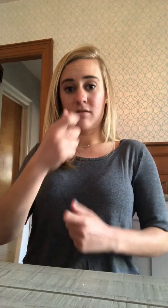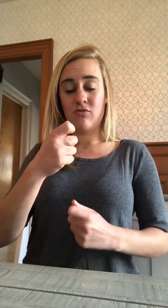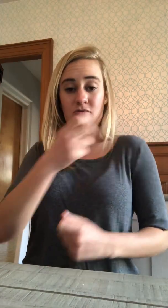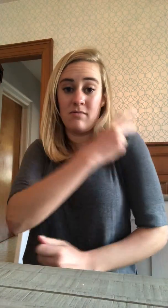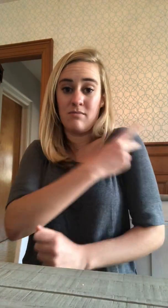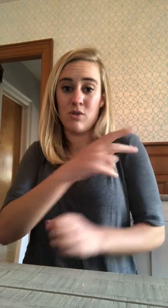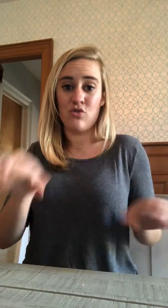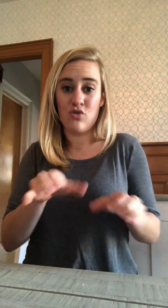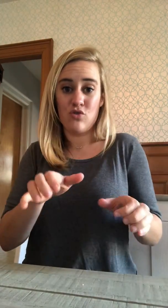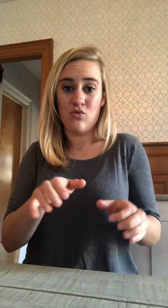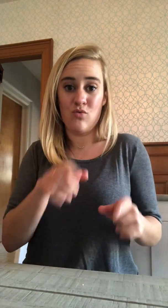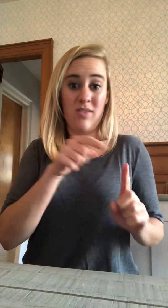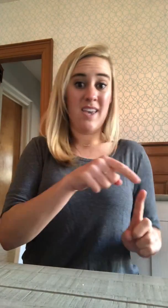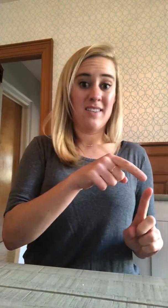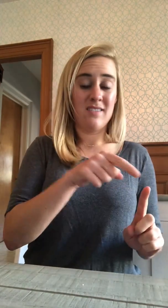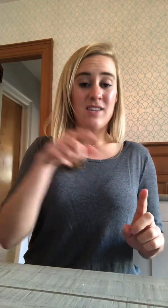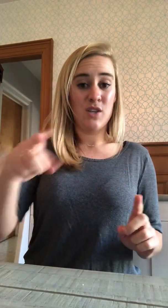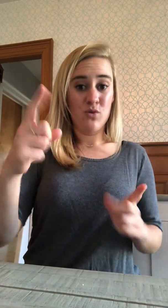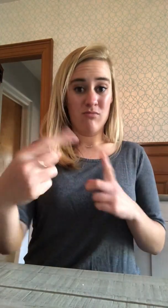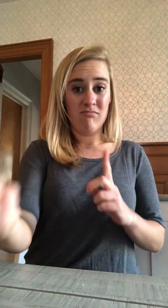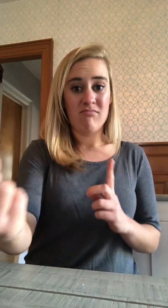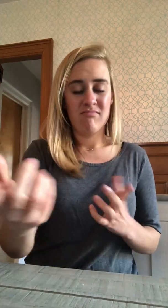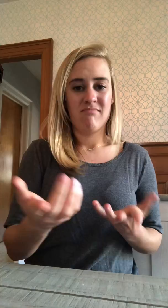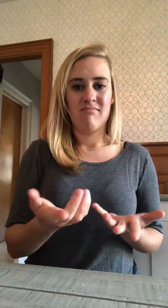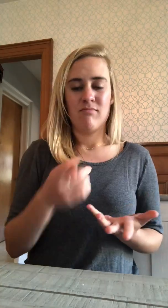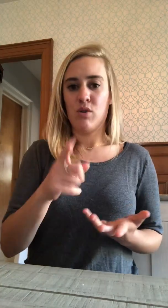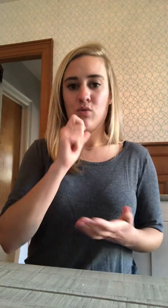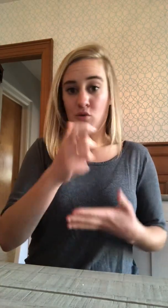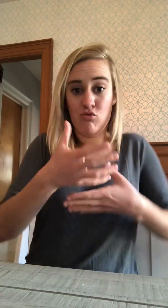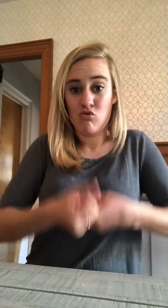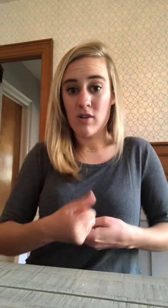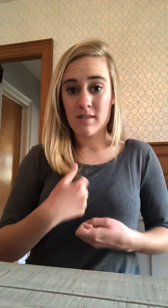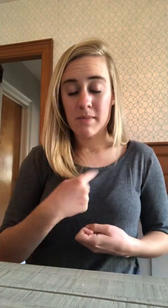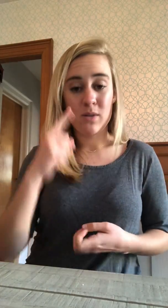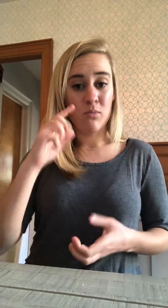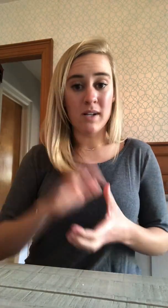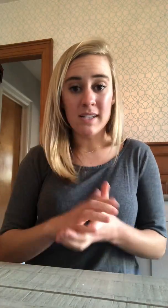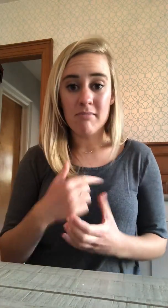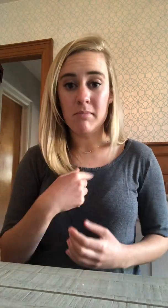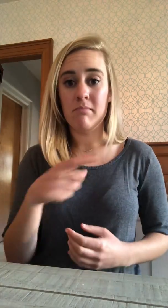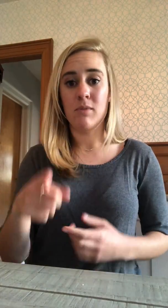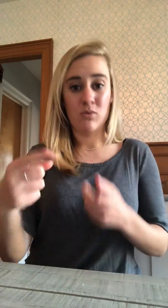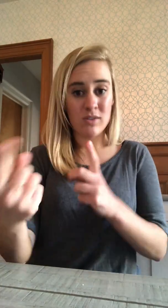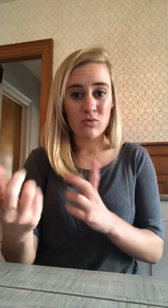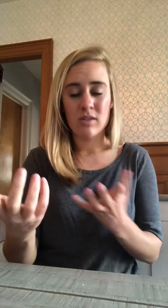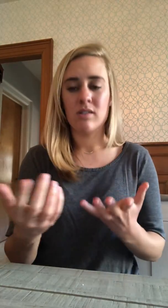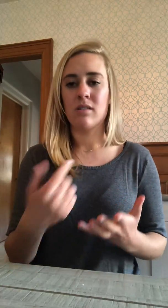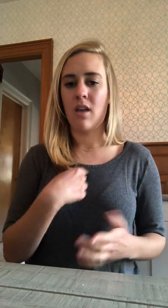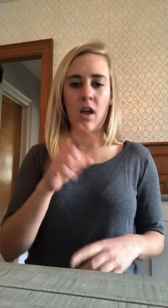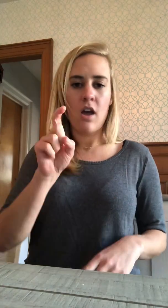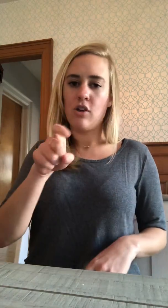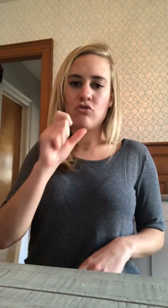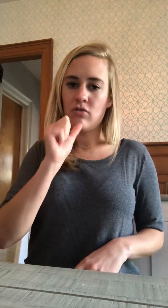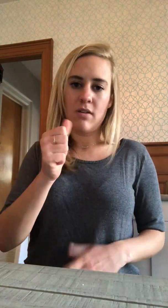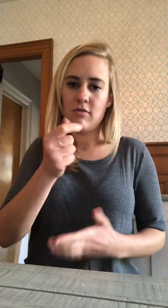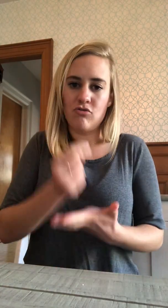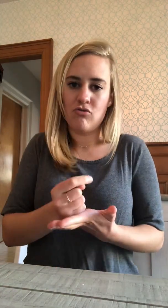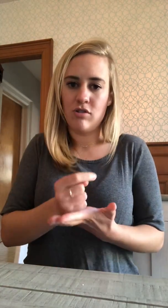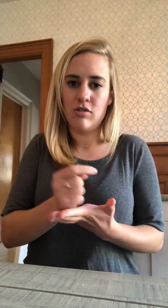this, and you don't believe me, or you don't trust me, or you're not on board, I shouldn't be treating your person. And it does happen every